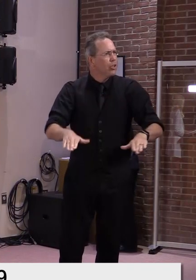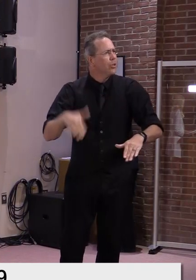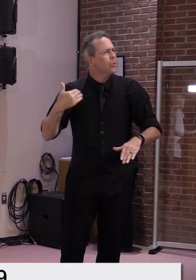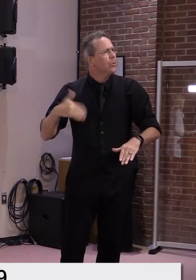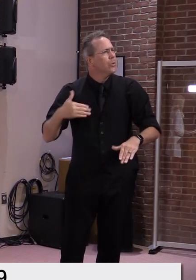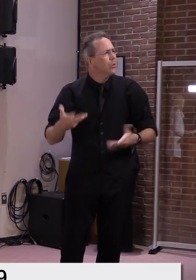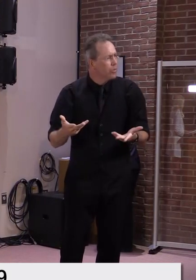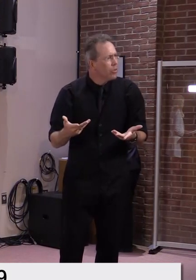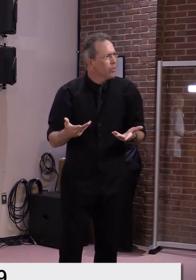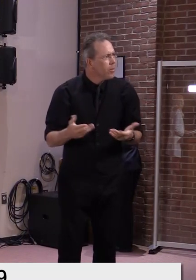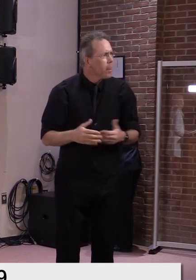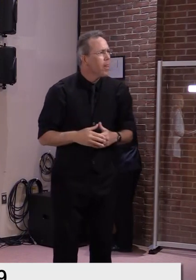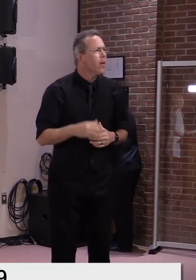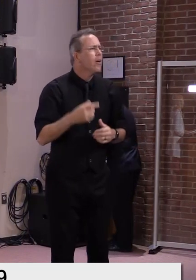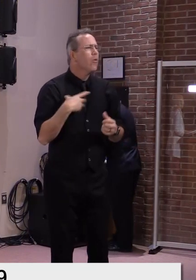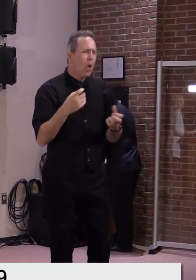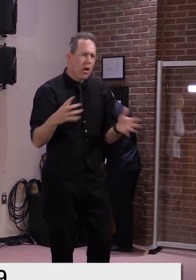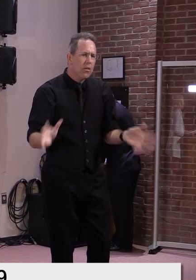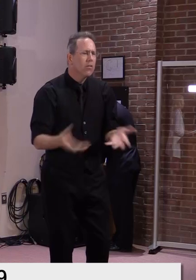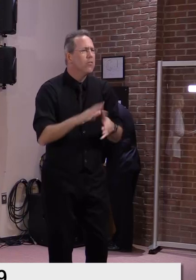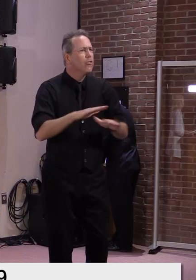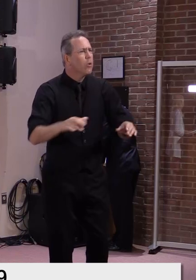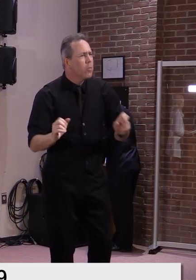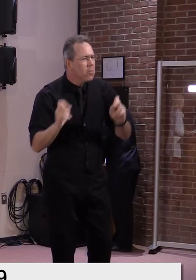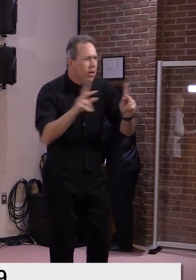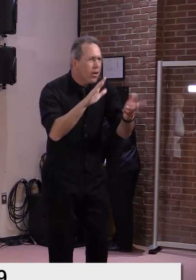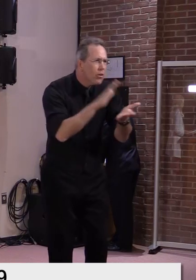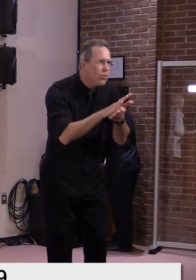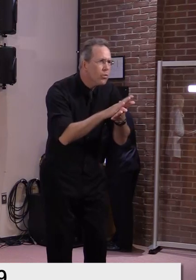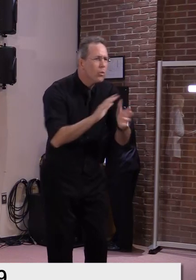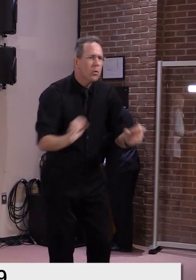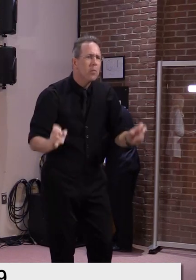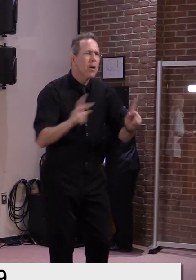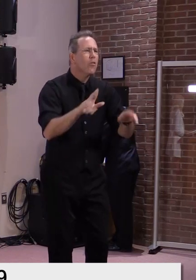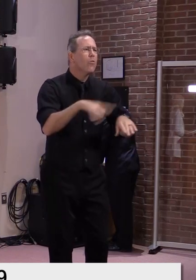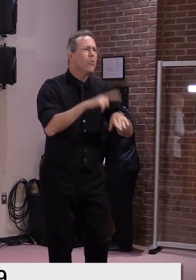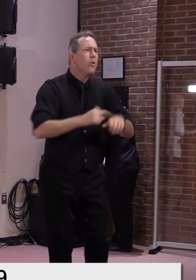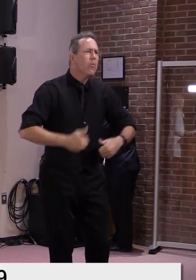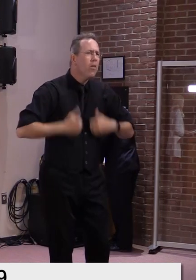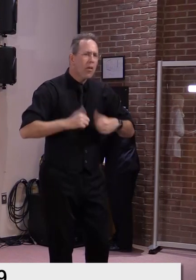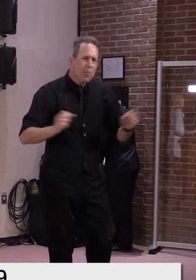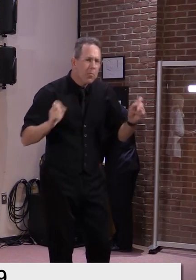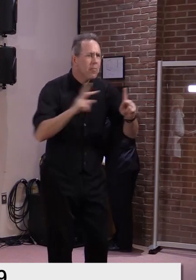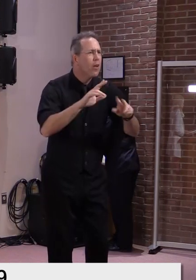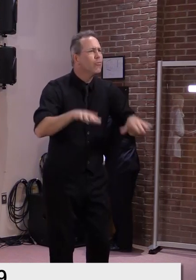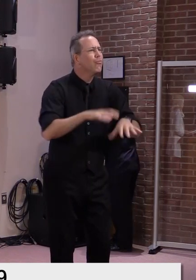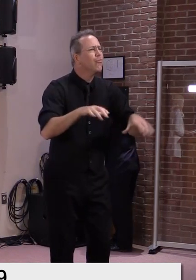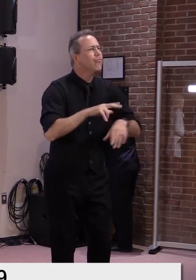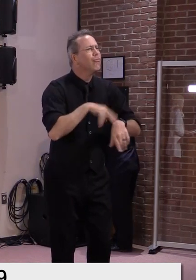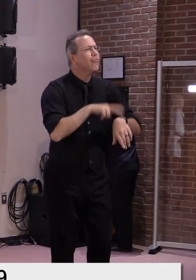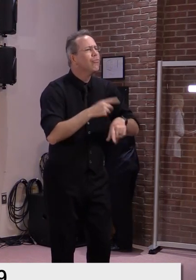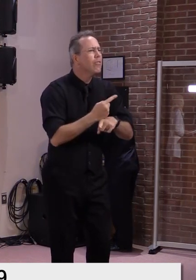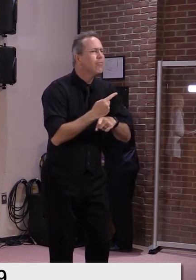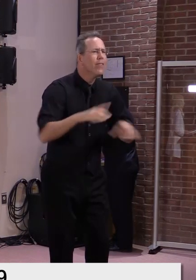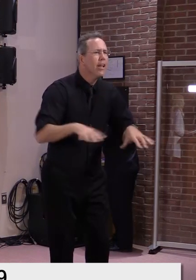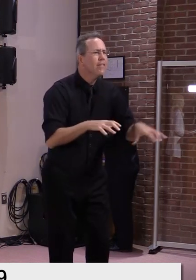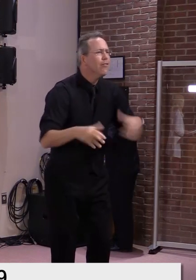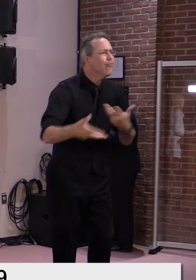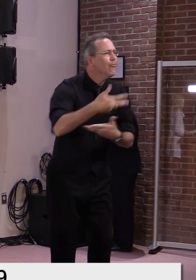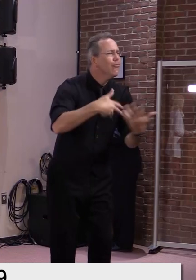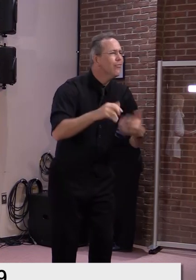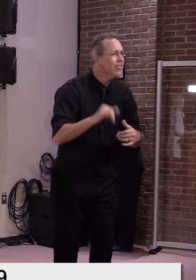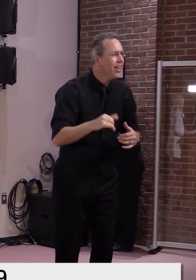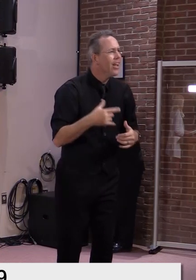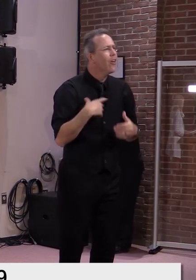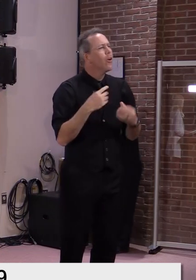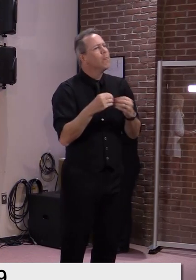in-person activities, and as we as adults adjust to a new normal, we see more clearly the impact of the weight we have